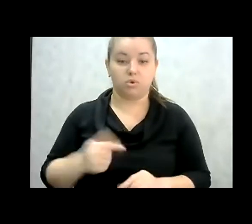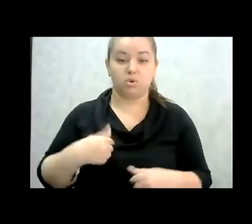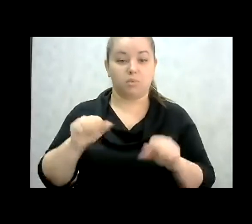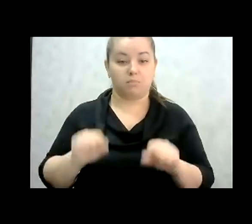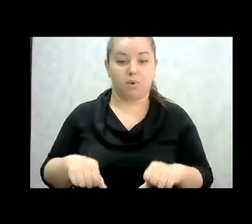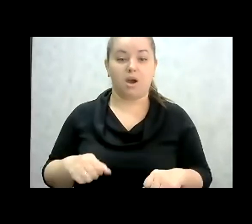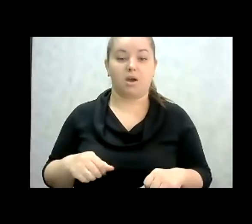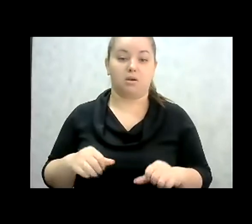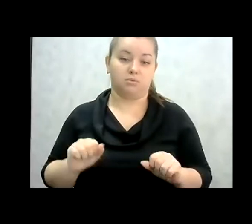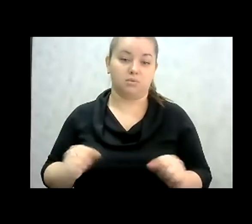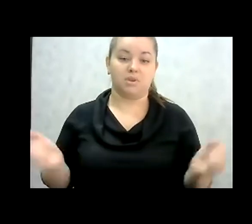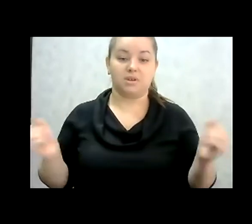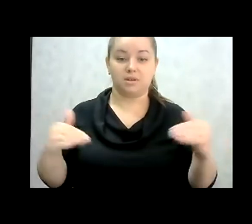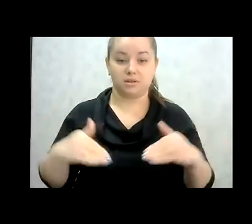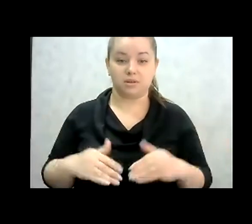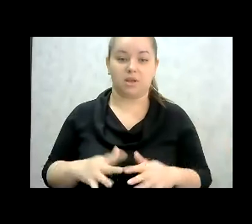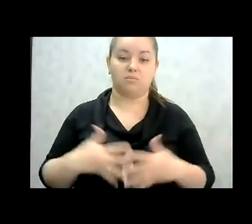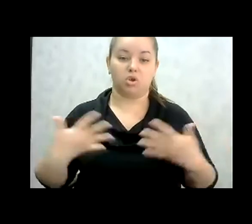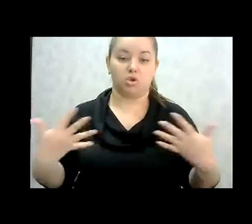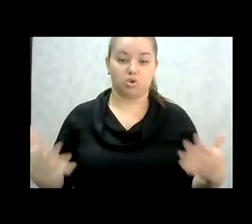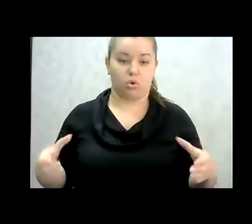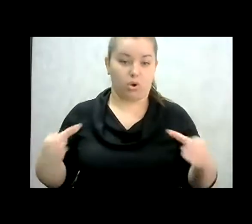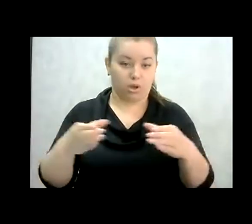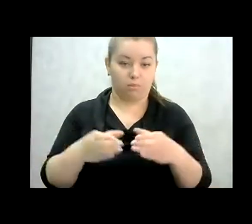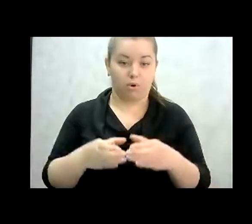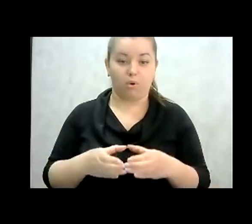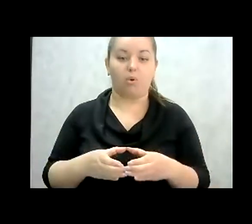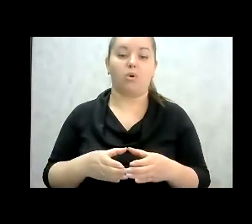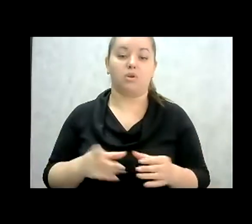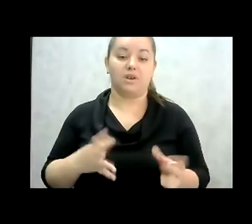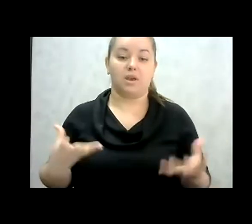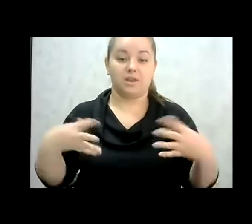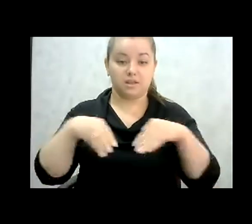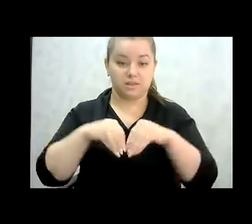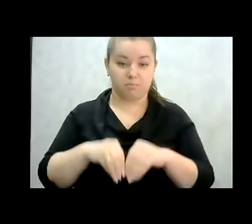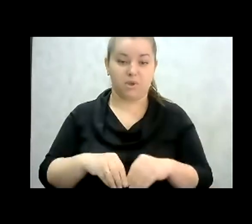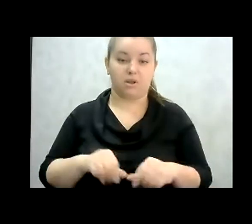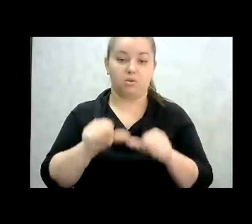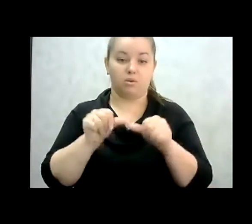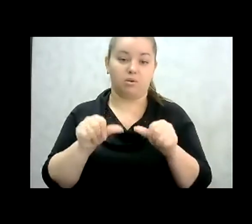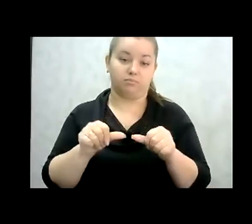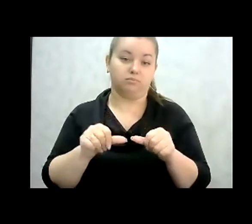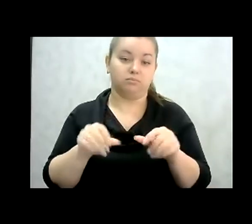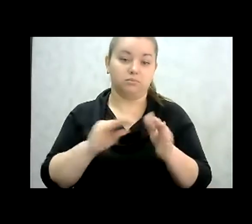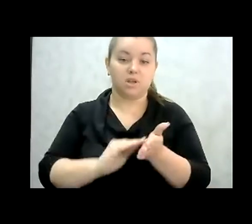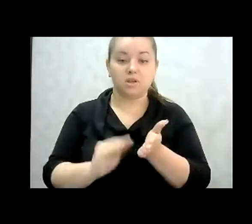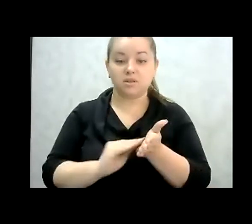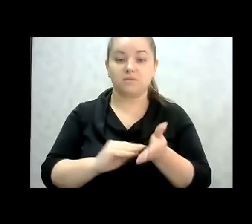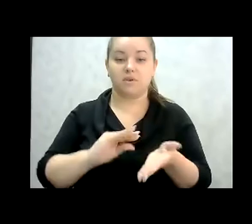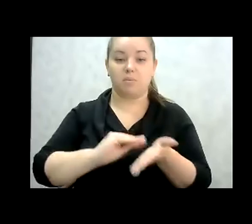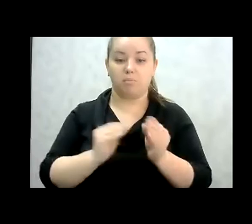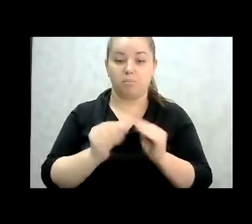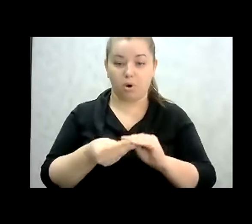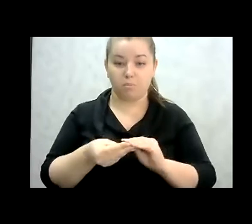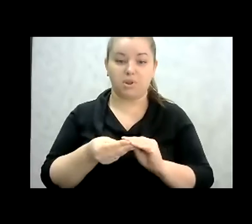of the amassed experience. So it's real good that we can get together in this circle in order to try